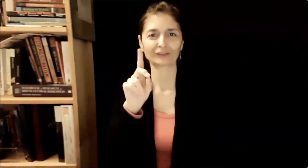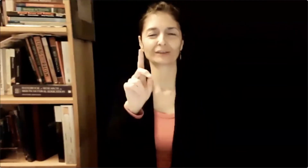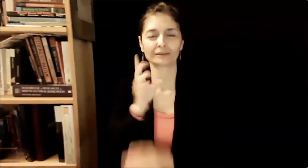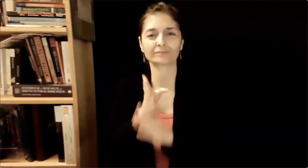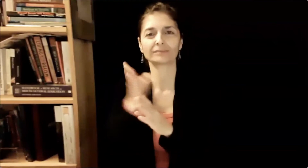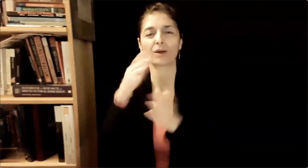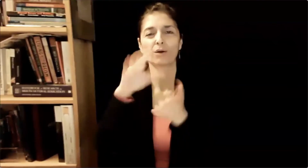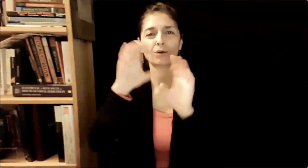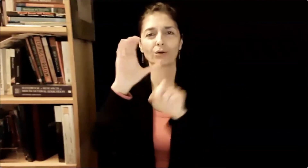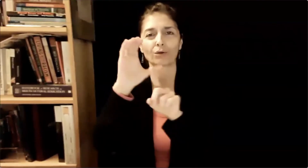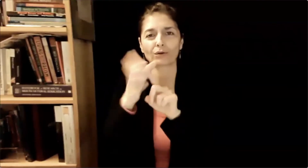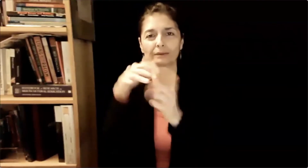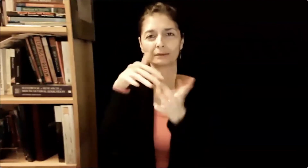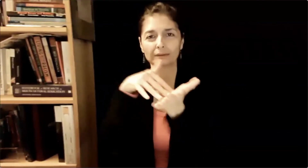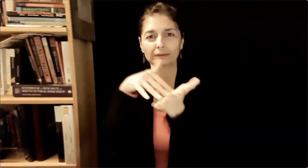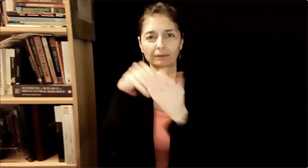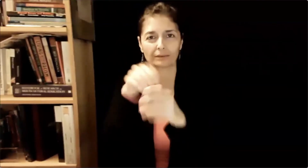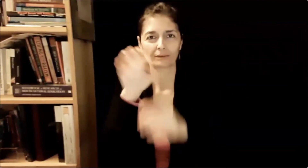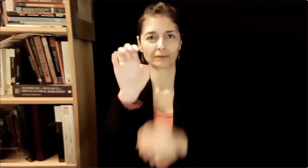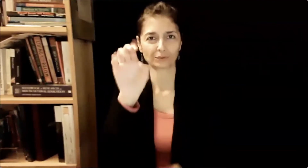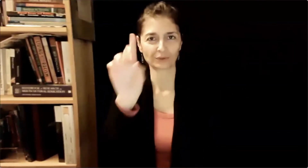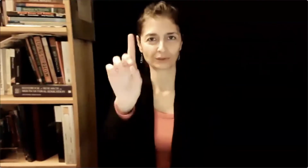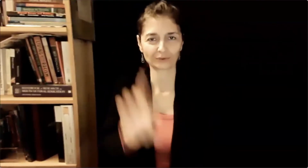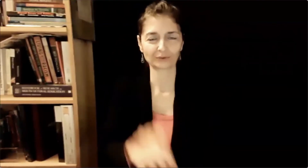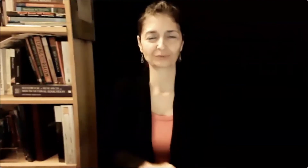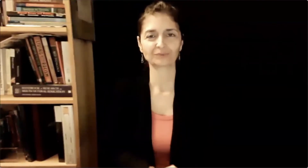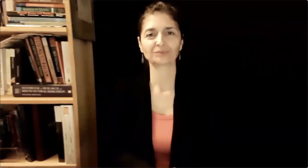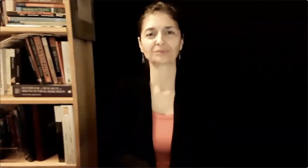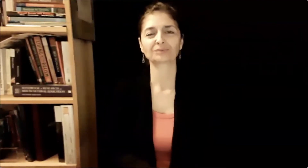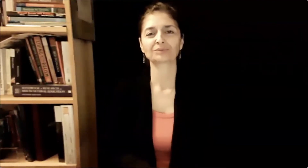my PhD in cultural studies in education.